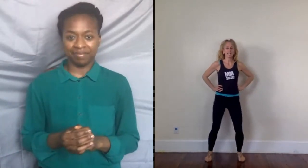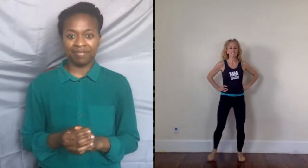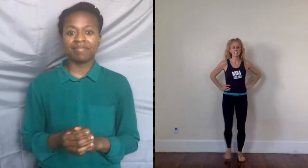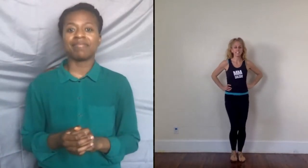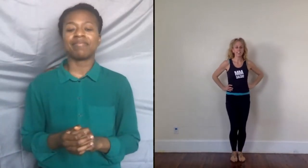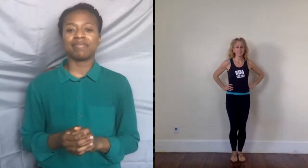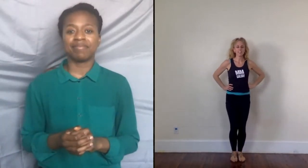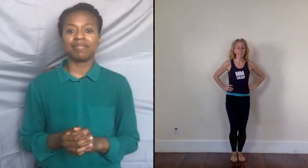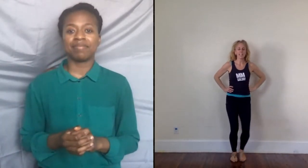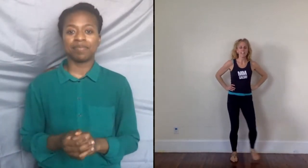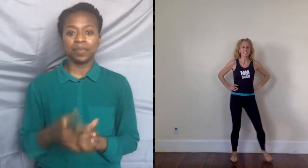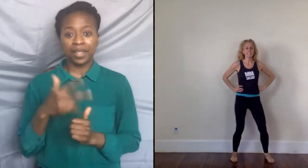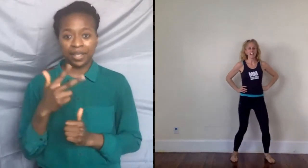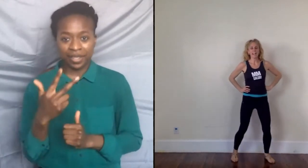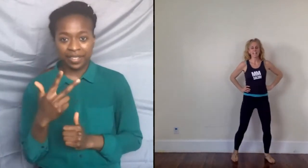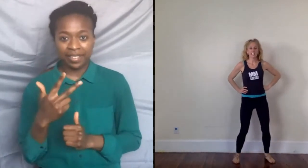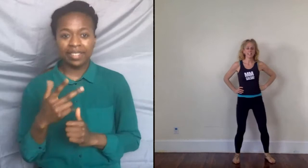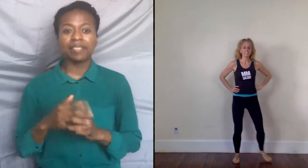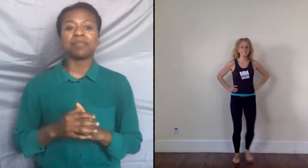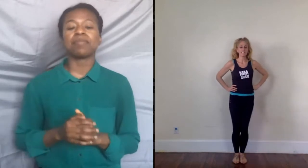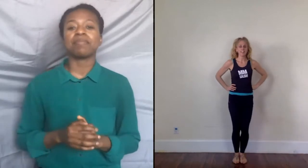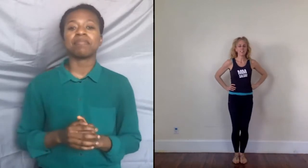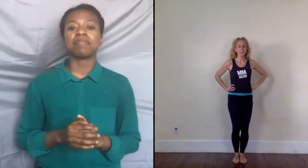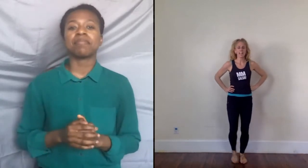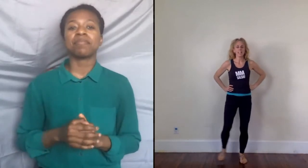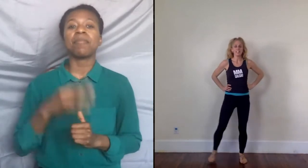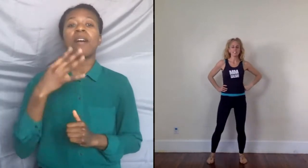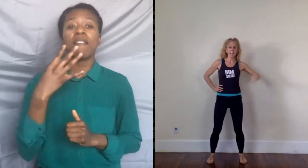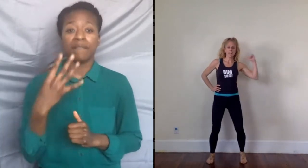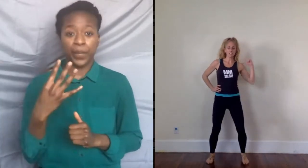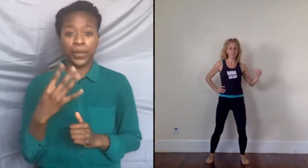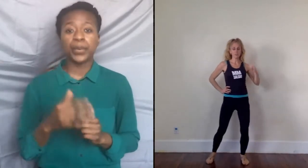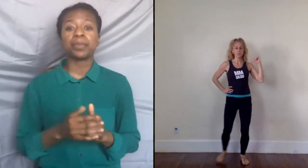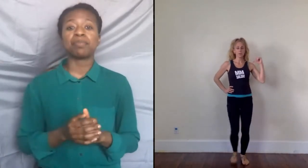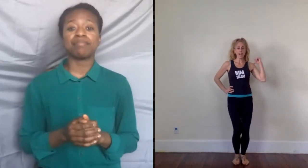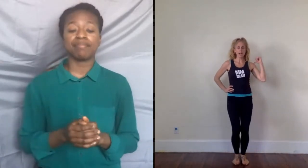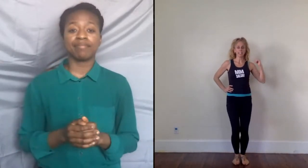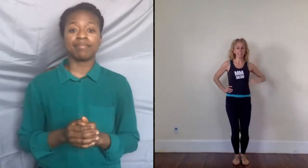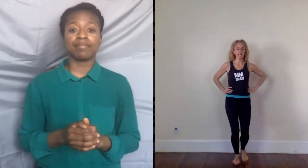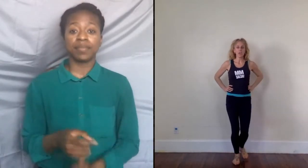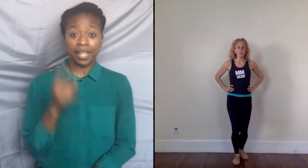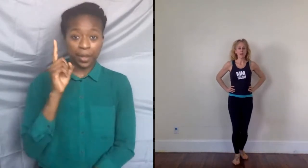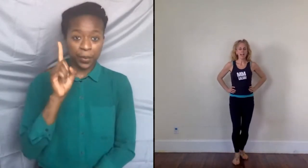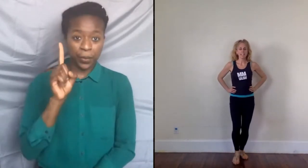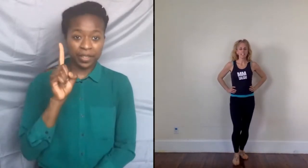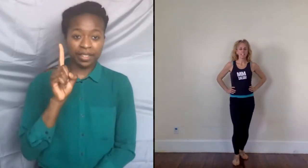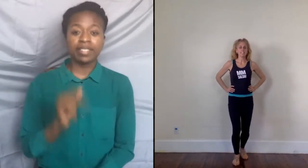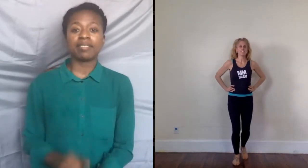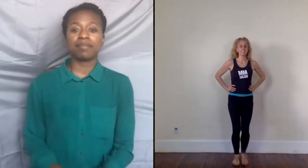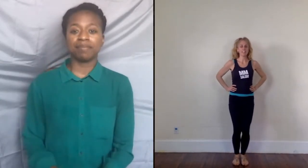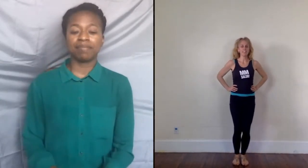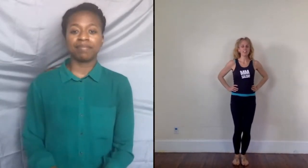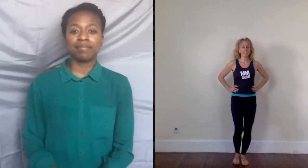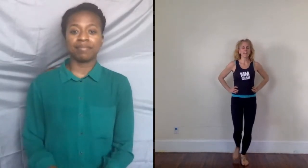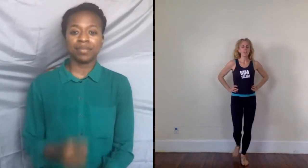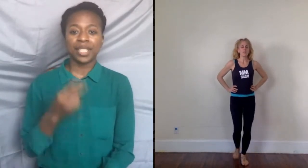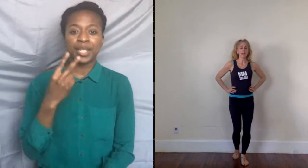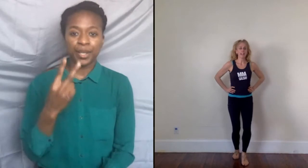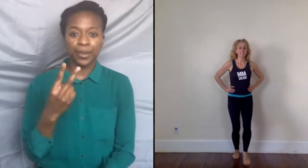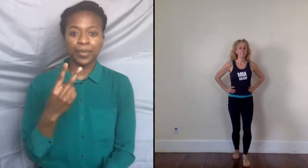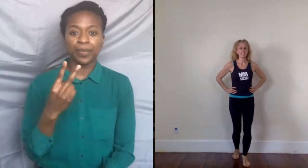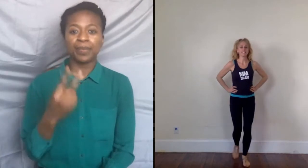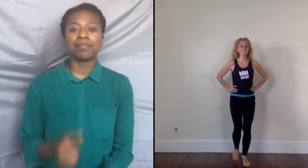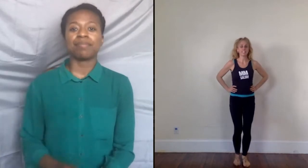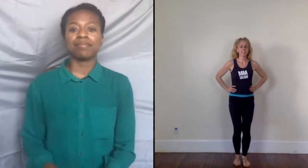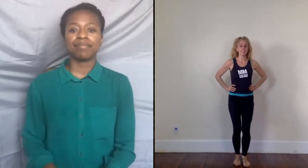side and together, and side and together, and side to the back and together, and